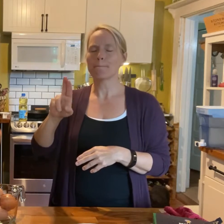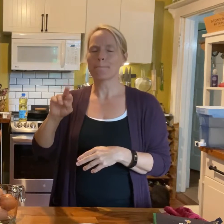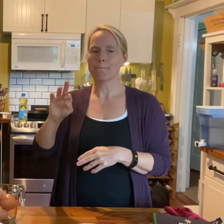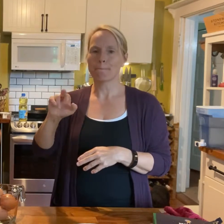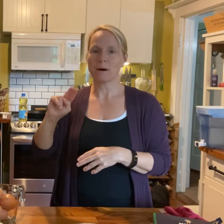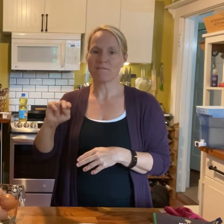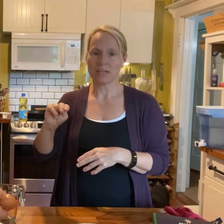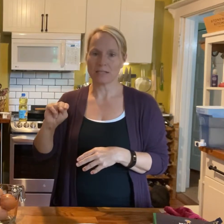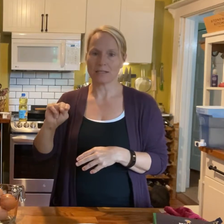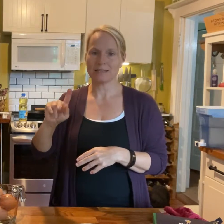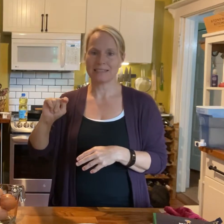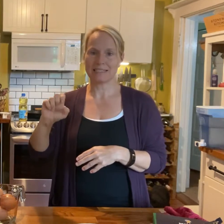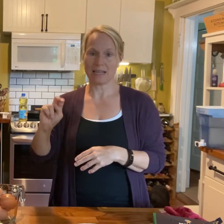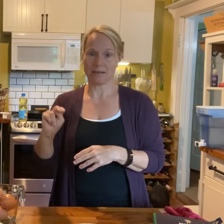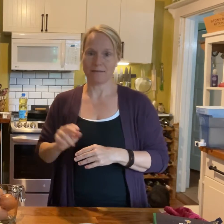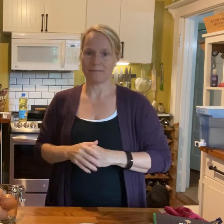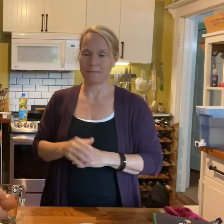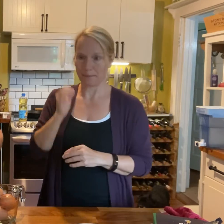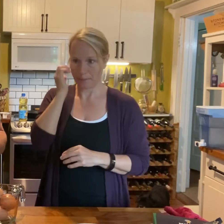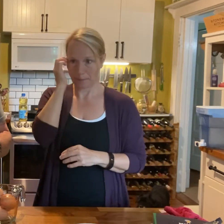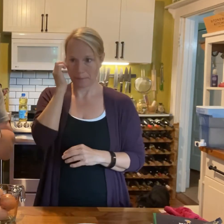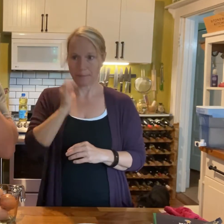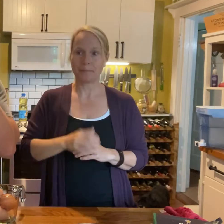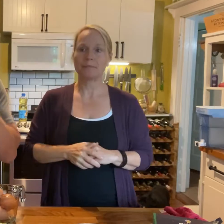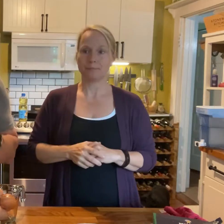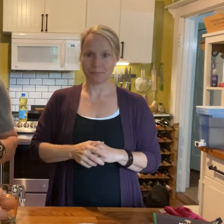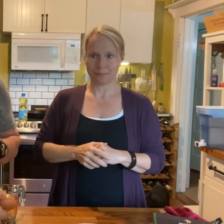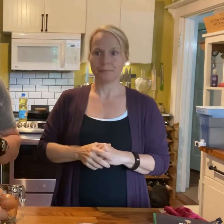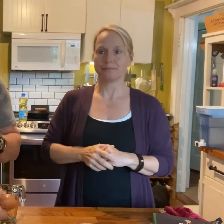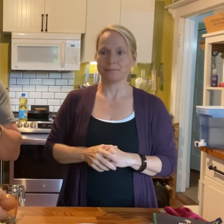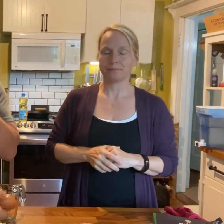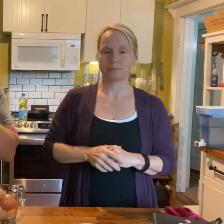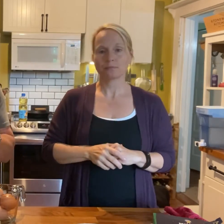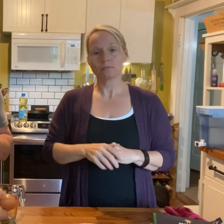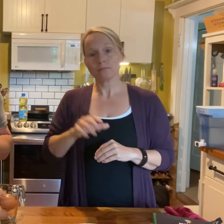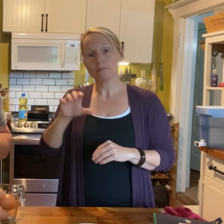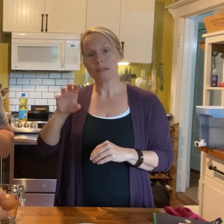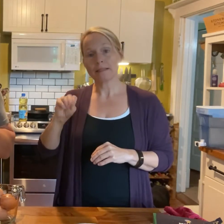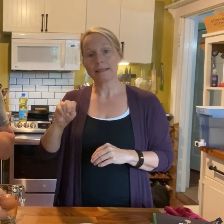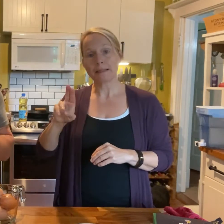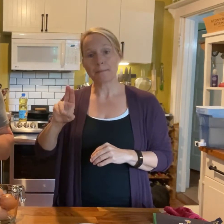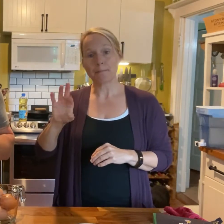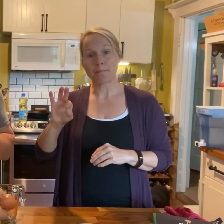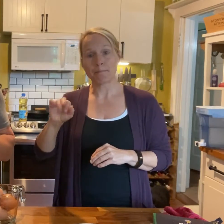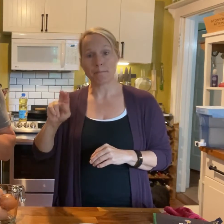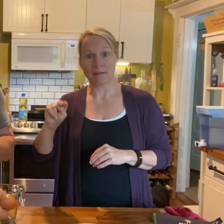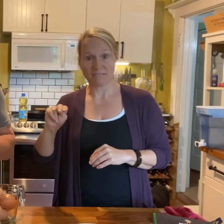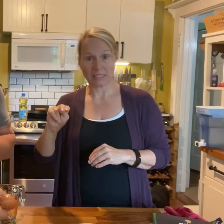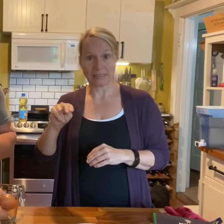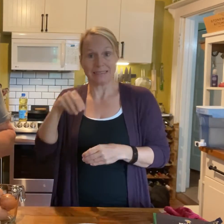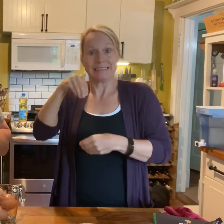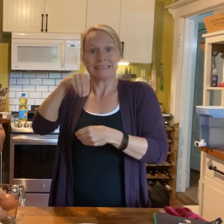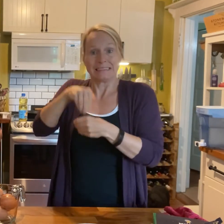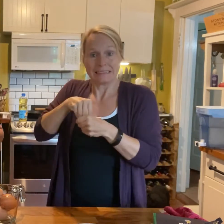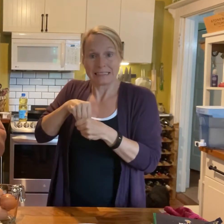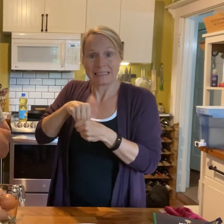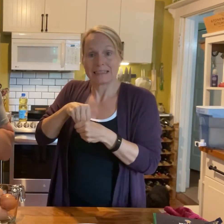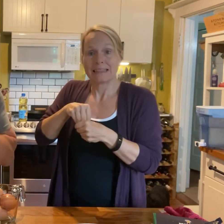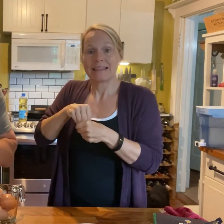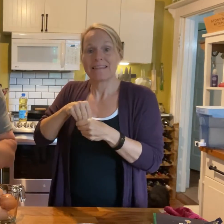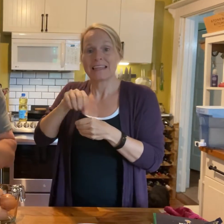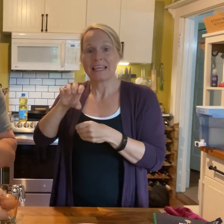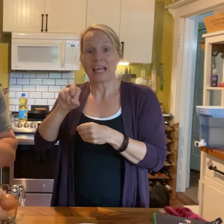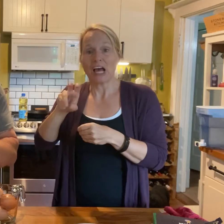pan. Muffin tin. Muffin tin. Okay, muffin tin. The muffin tins are in the oven